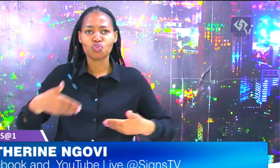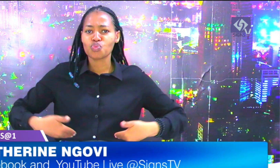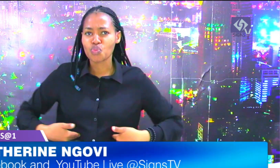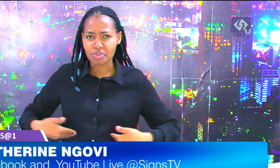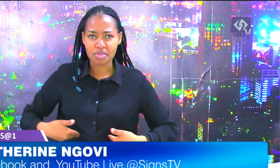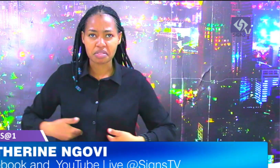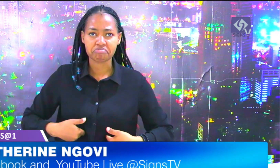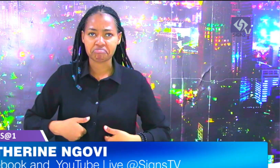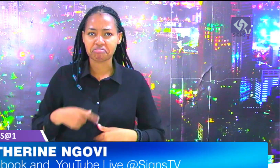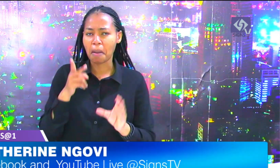He noted